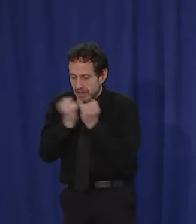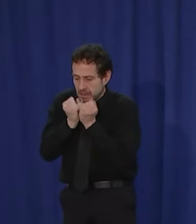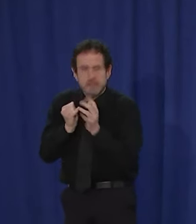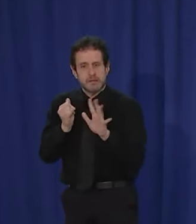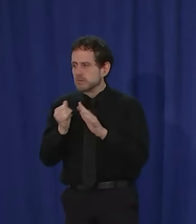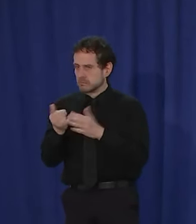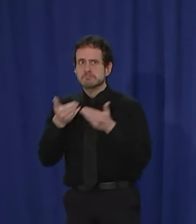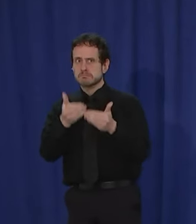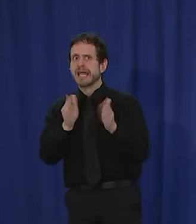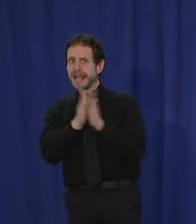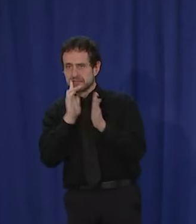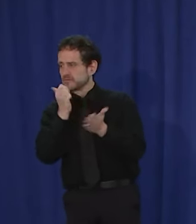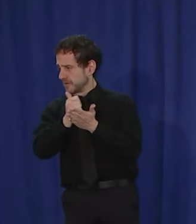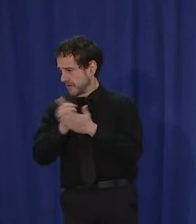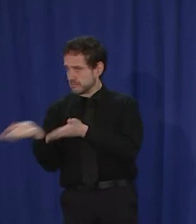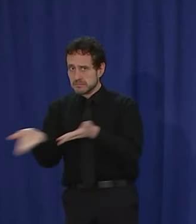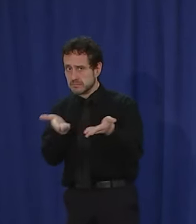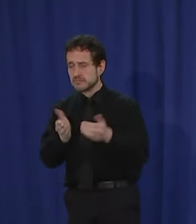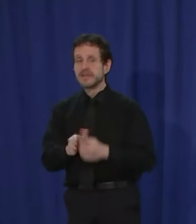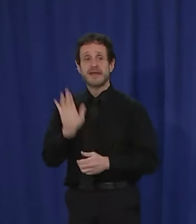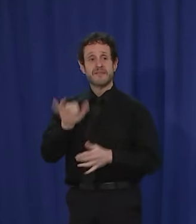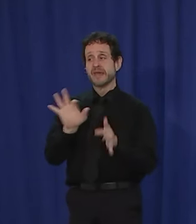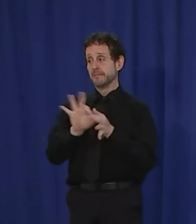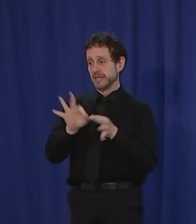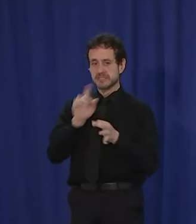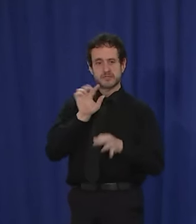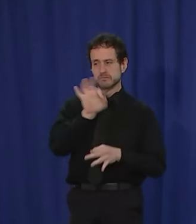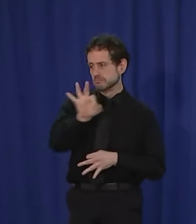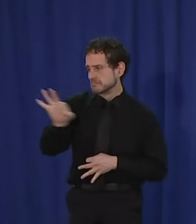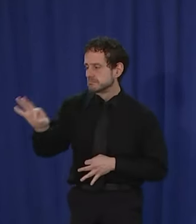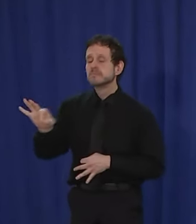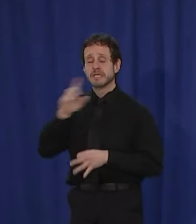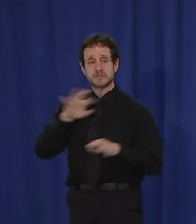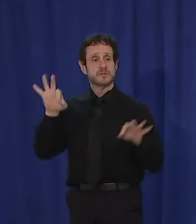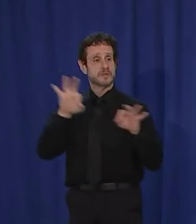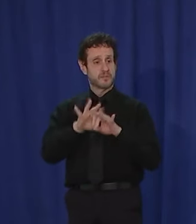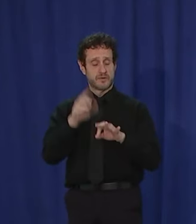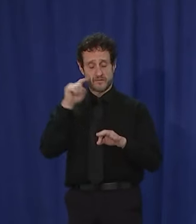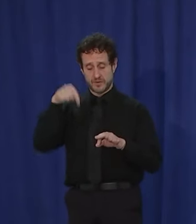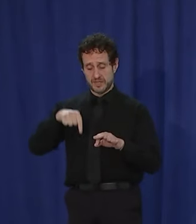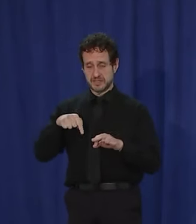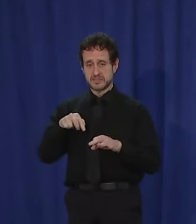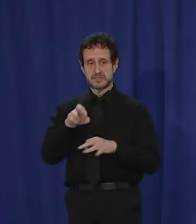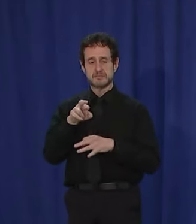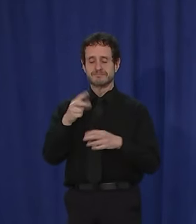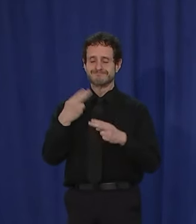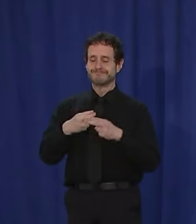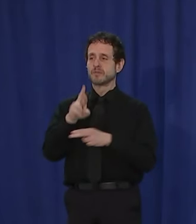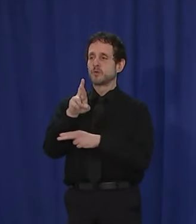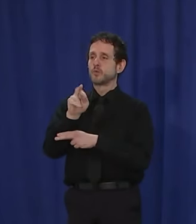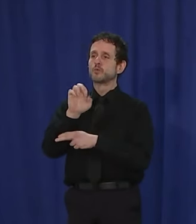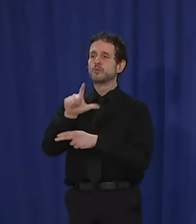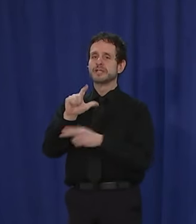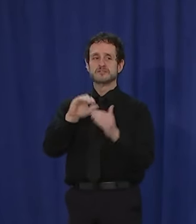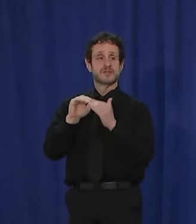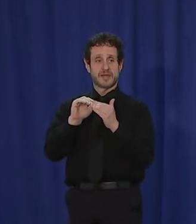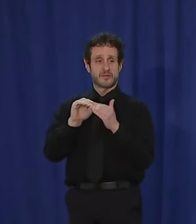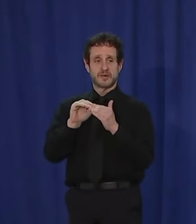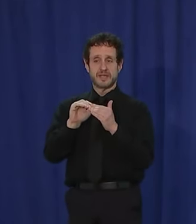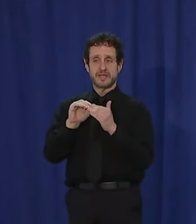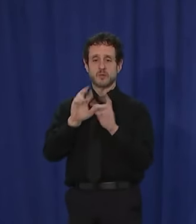And so that messaging is going to be part of what we are doing with this racial equity rapid response